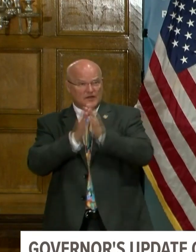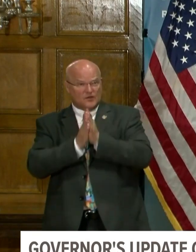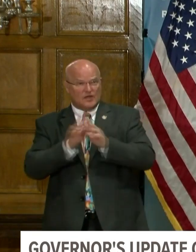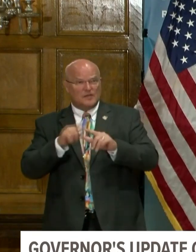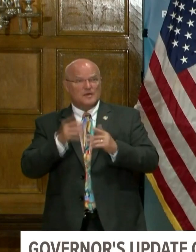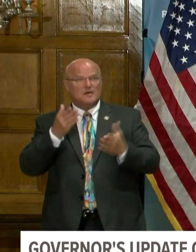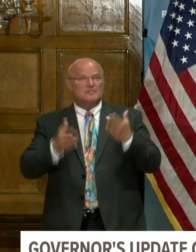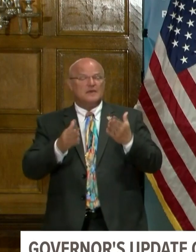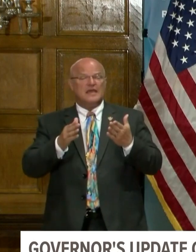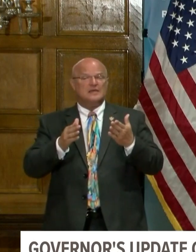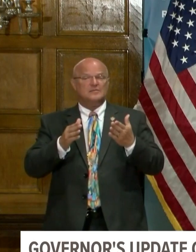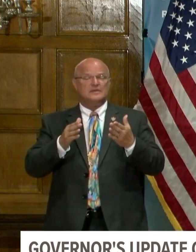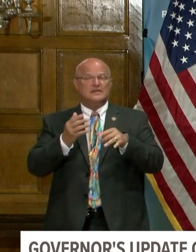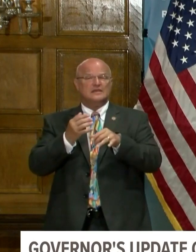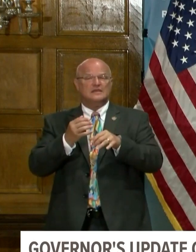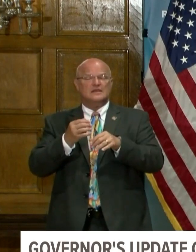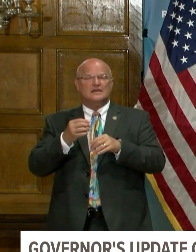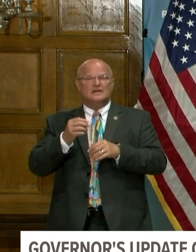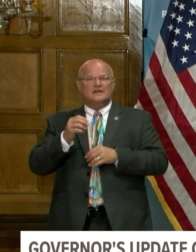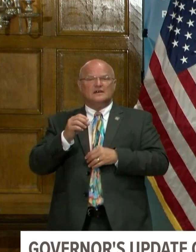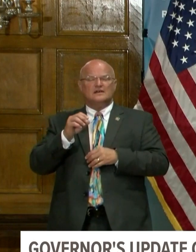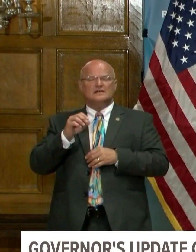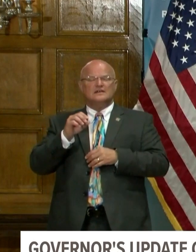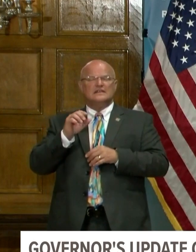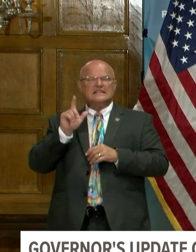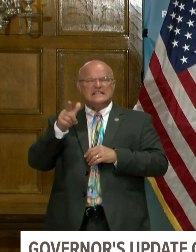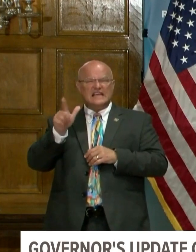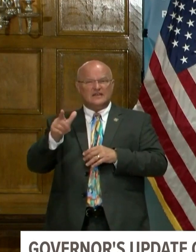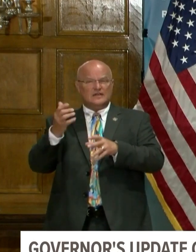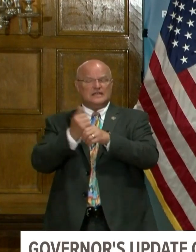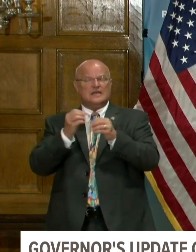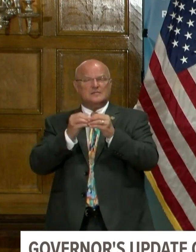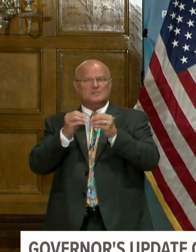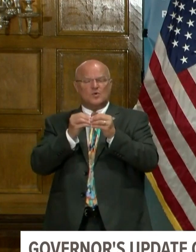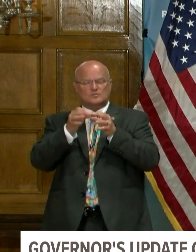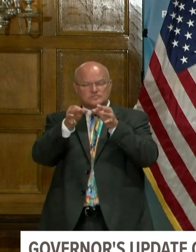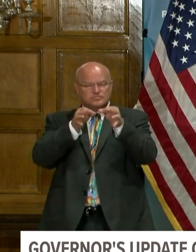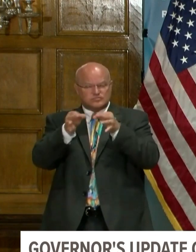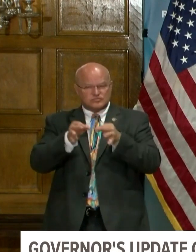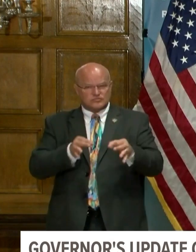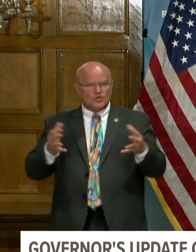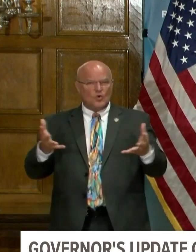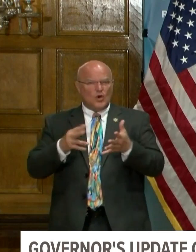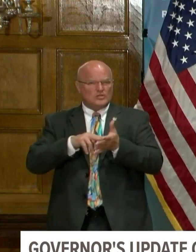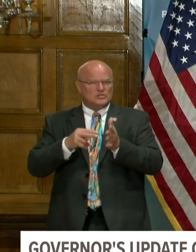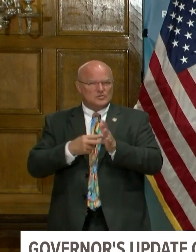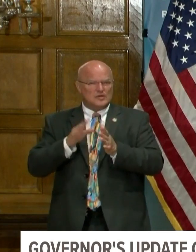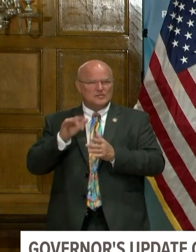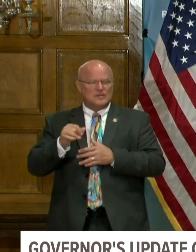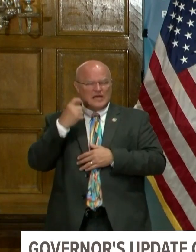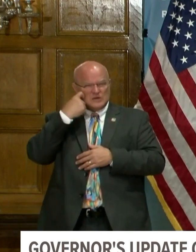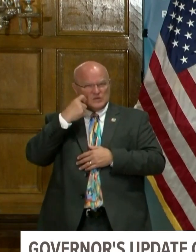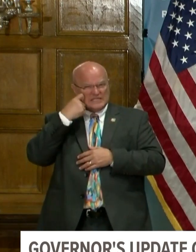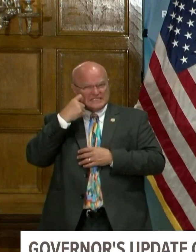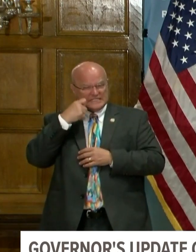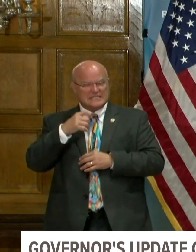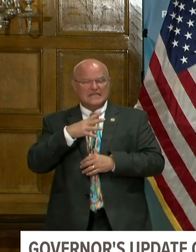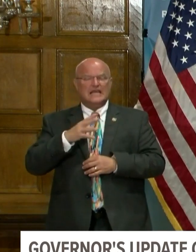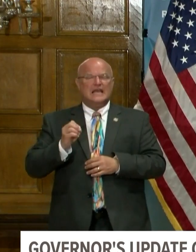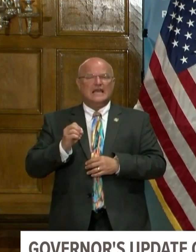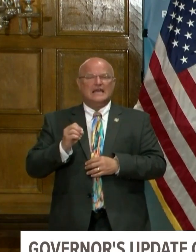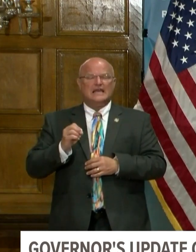maybe offline we can get a more narrow definition of what you mean by recent.